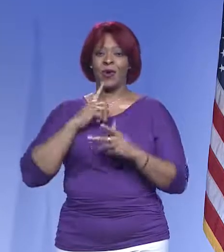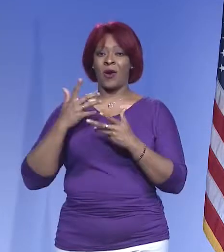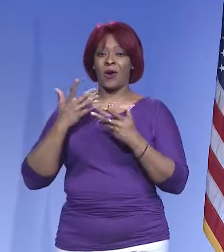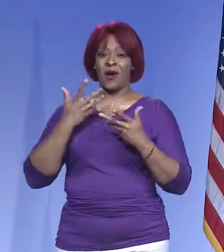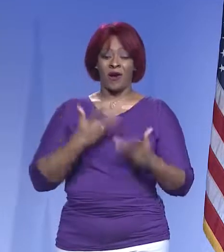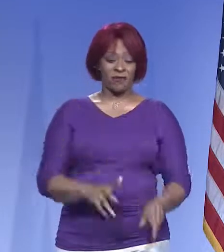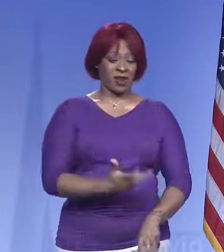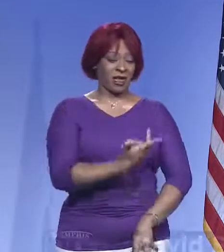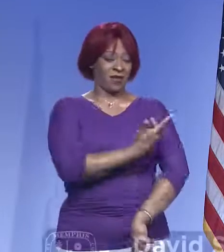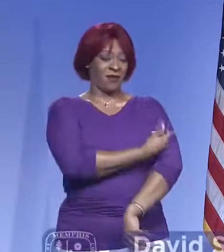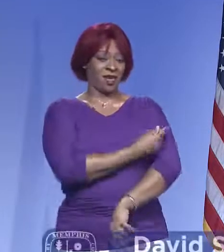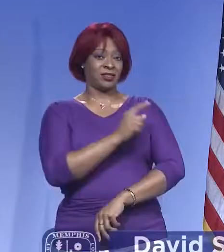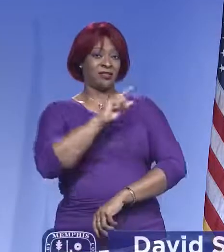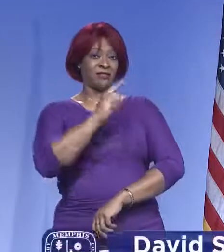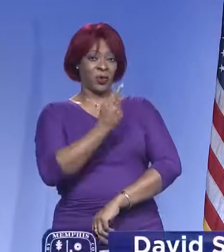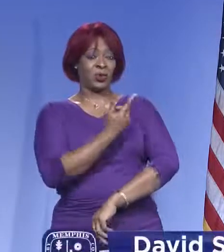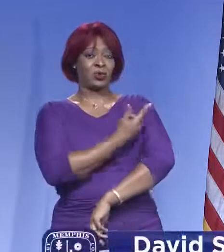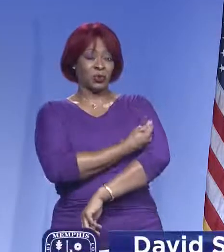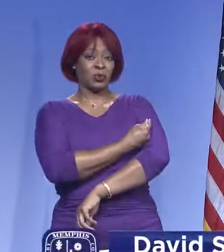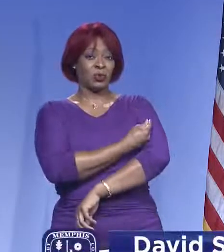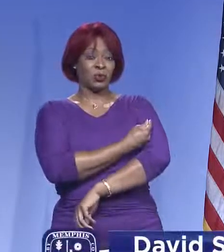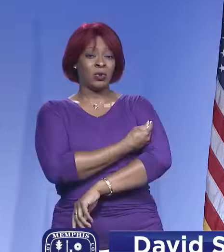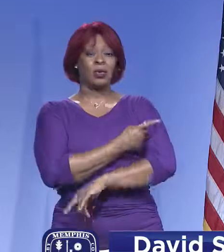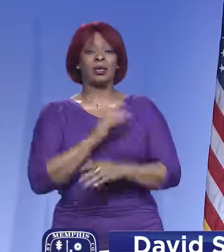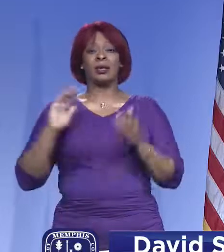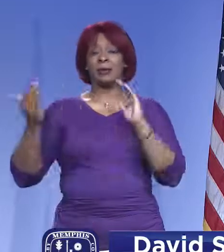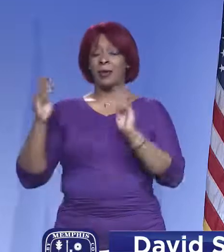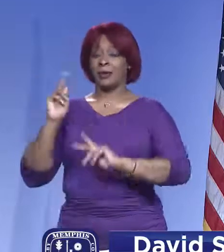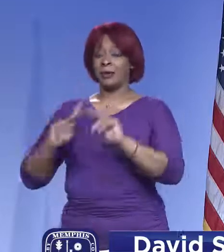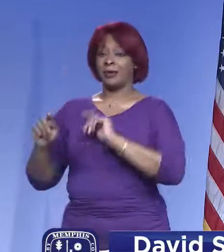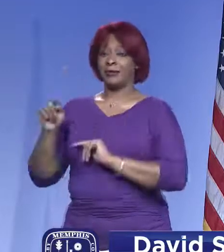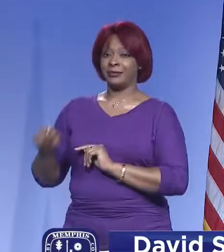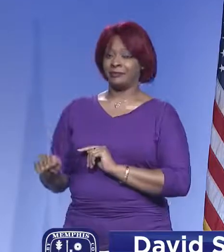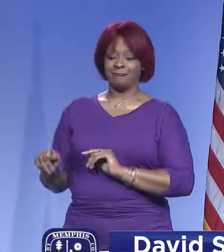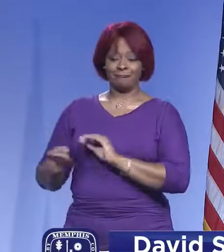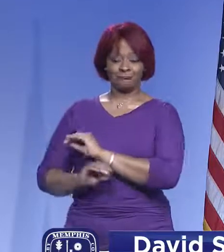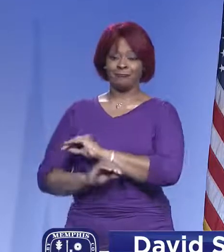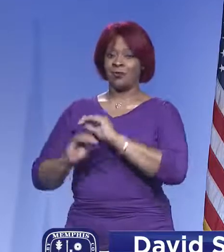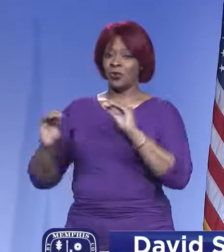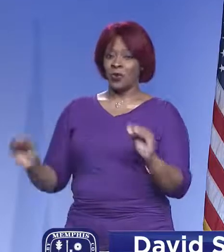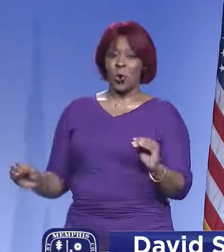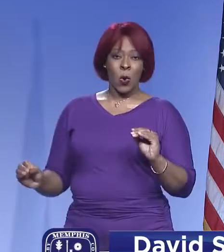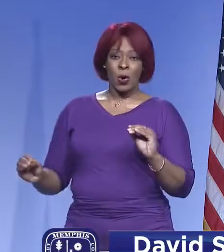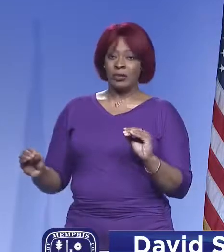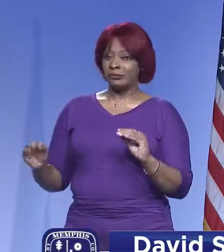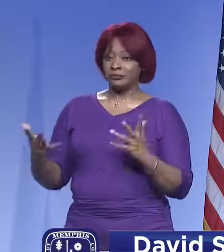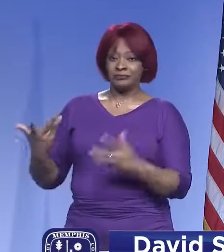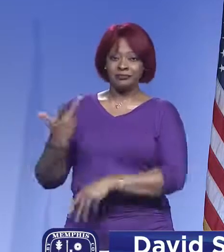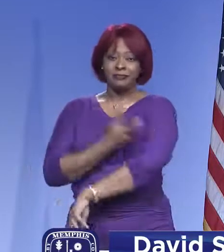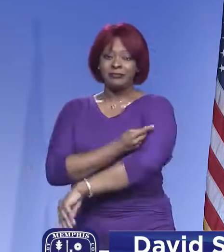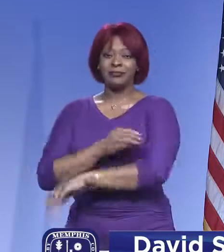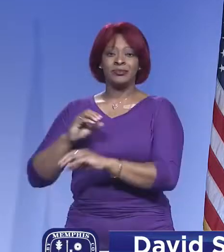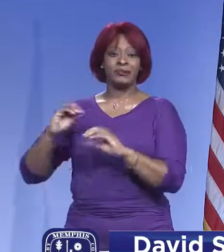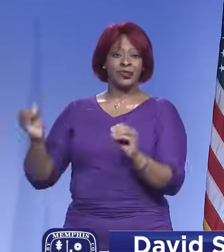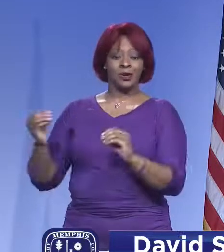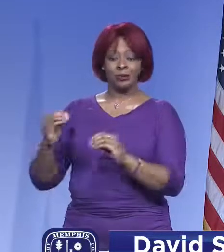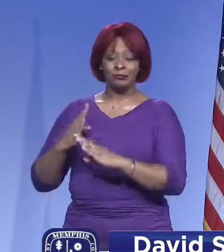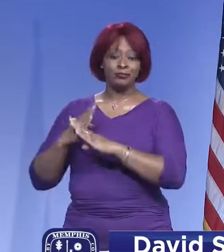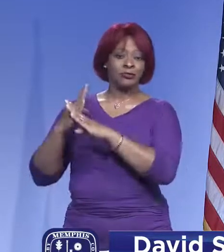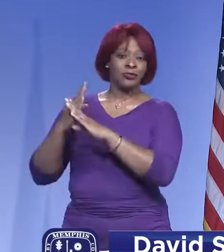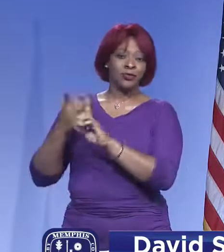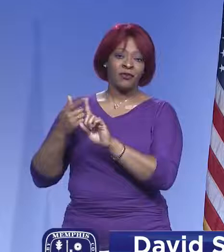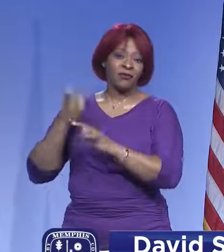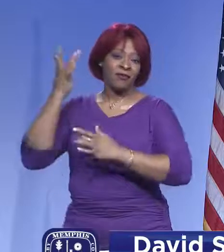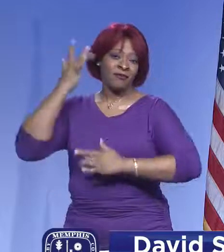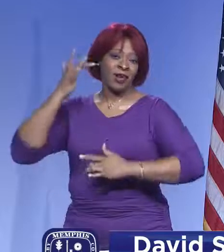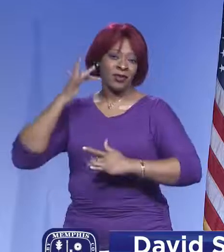vaccinated with at least one dose as to the number of people who have no antibodies, no immunity to the virus